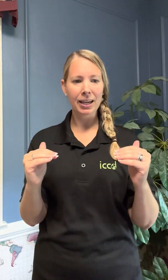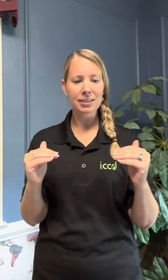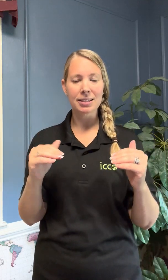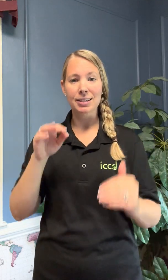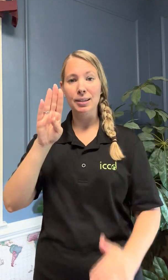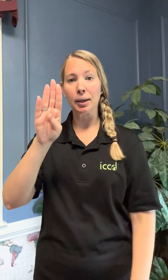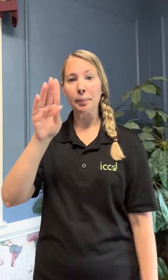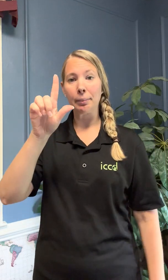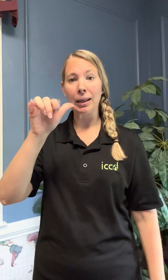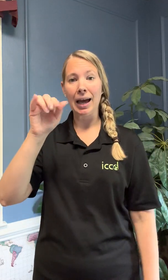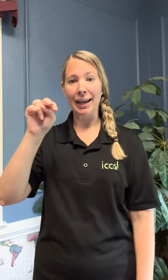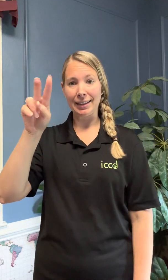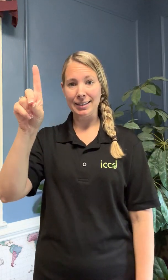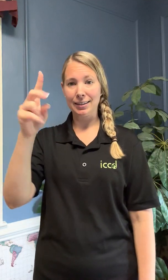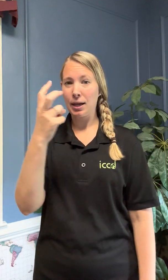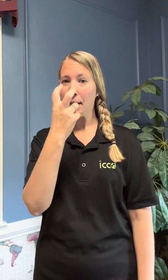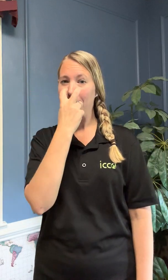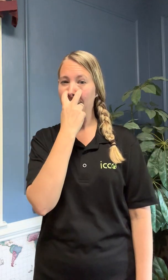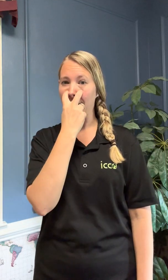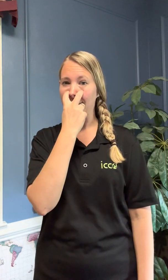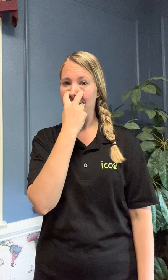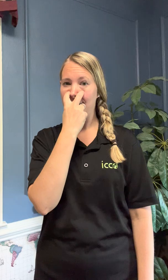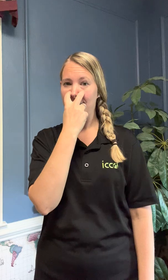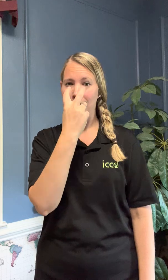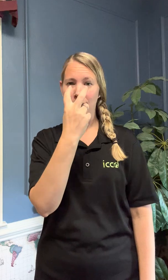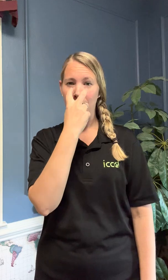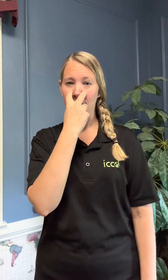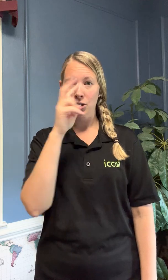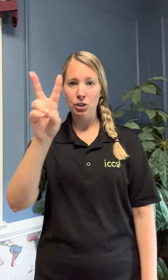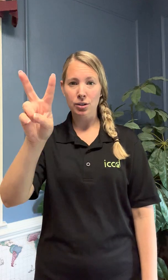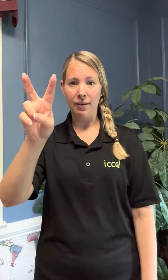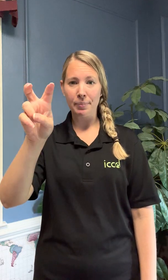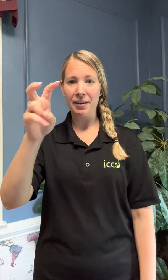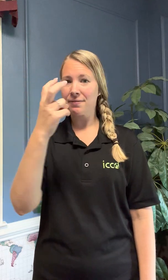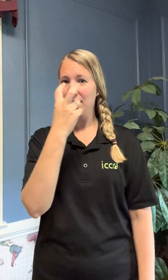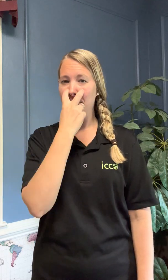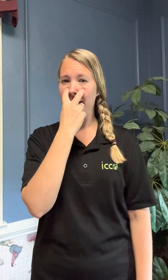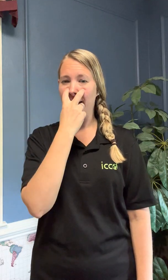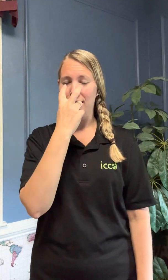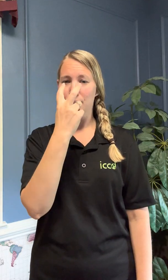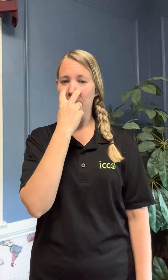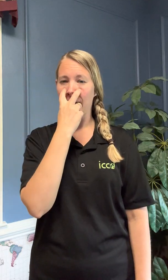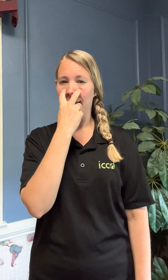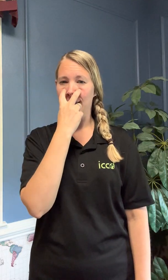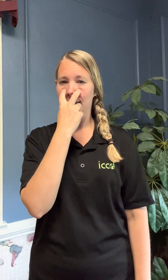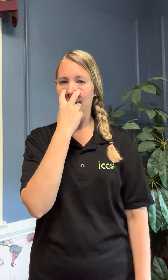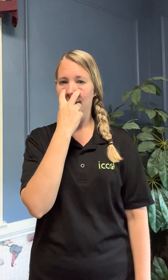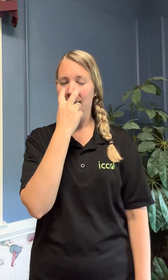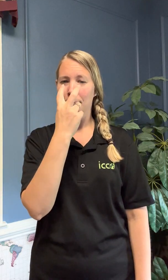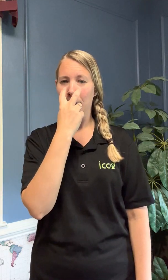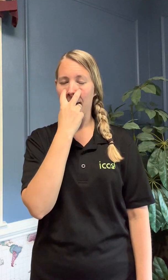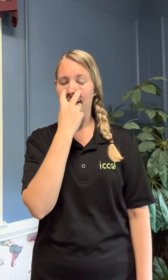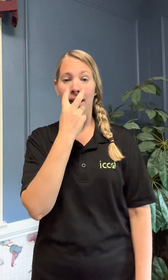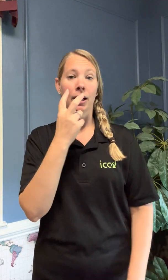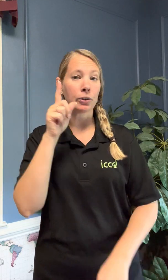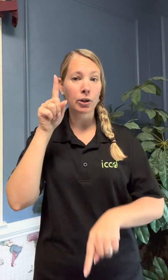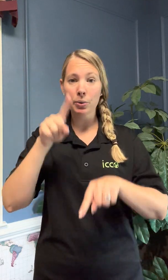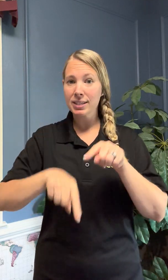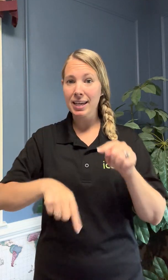Next is blind, blind. A bent V by the eyes, blind, blind. And you could always say